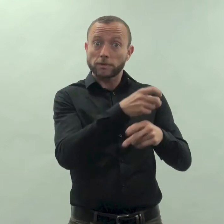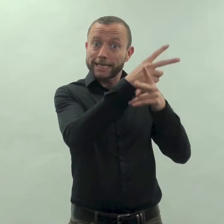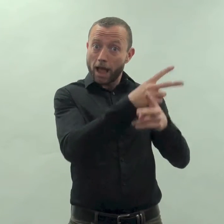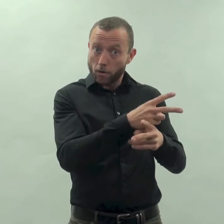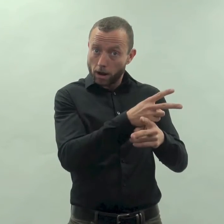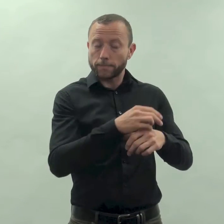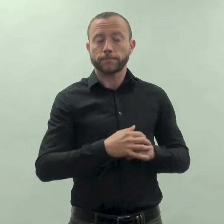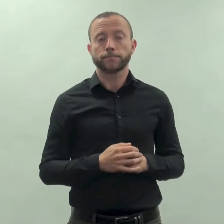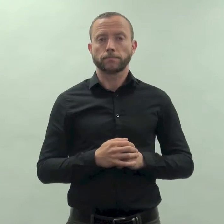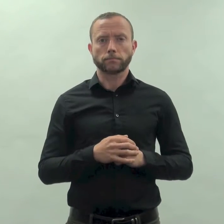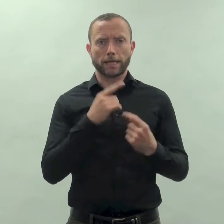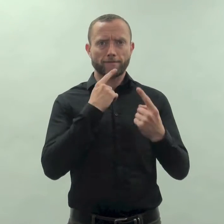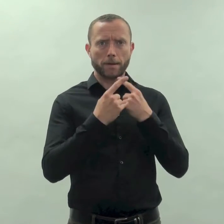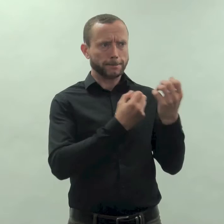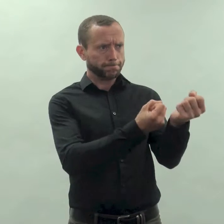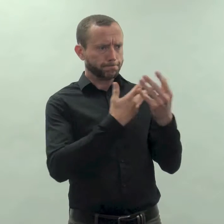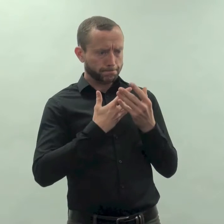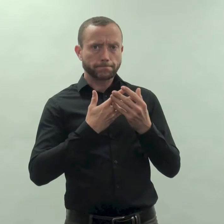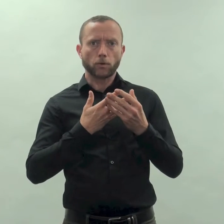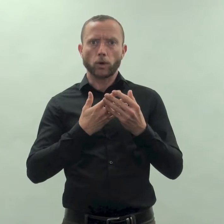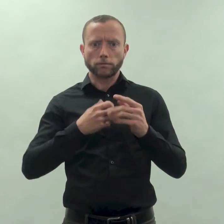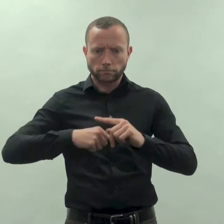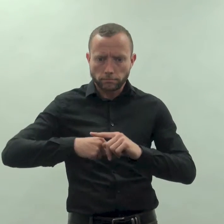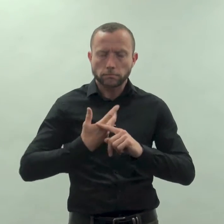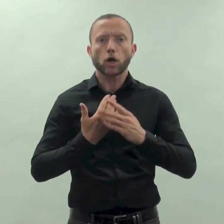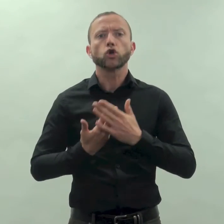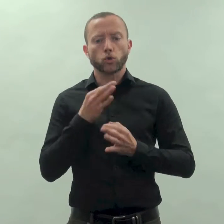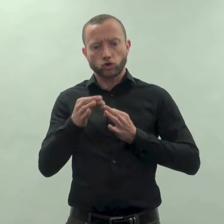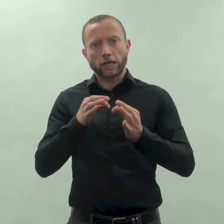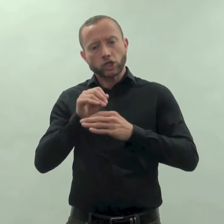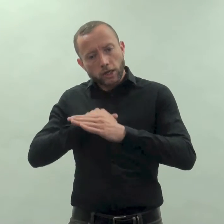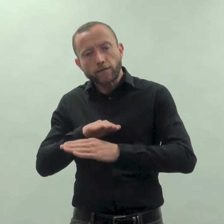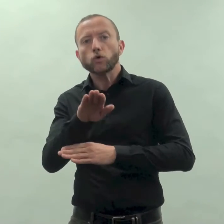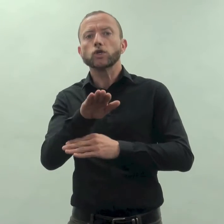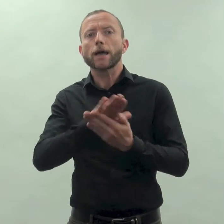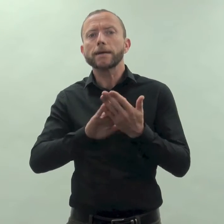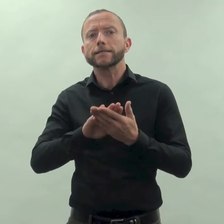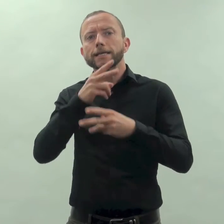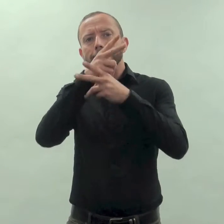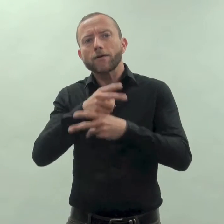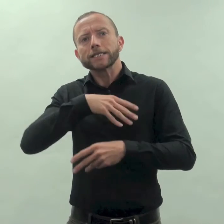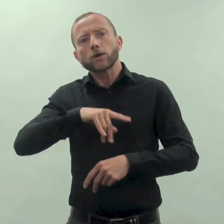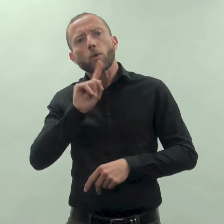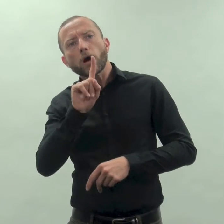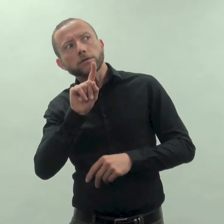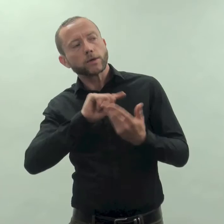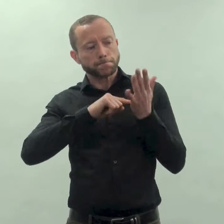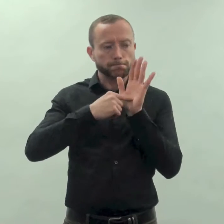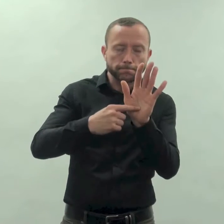carers. The information received will help deliver a new strategy which sets out what carers need, one that